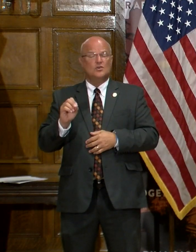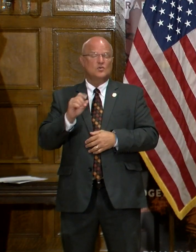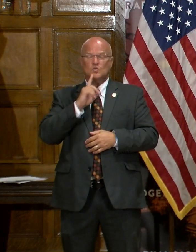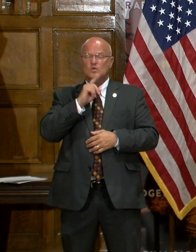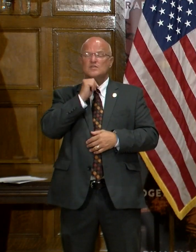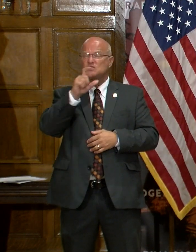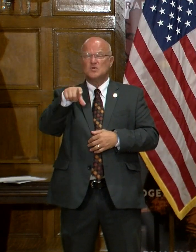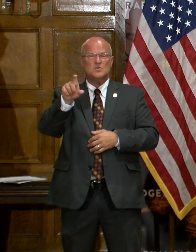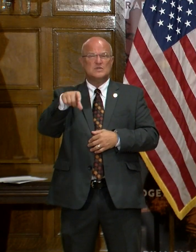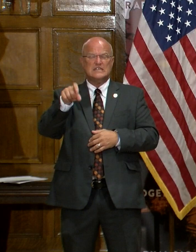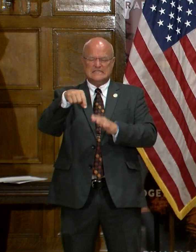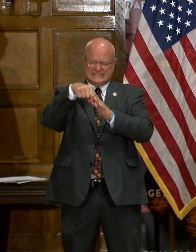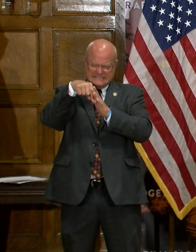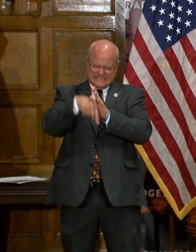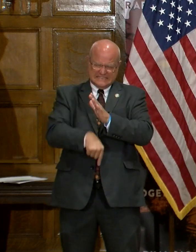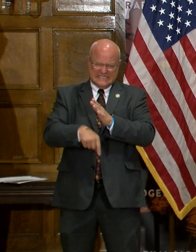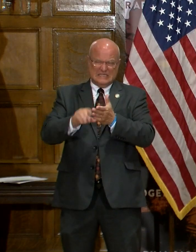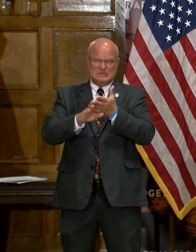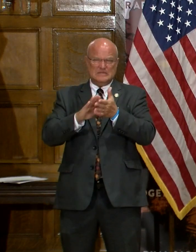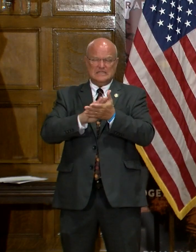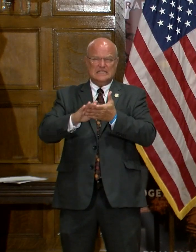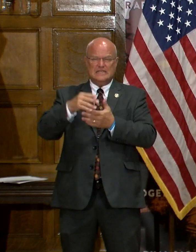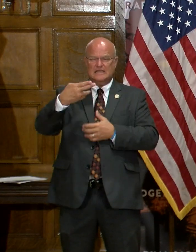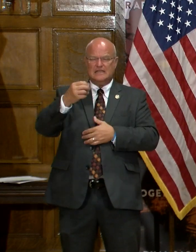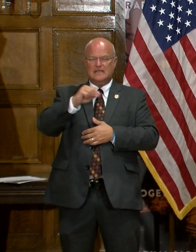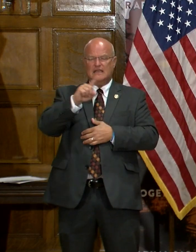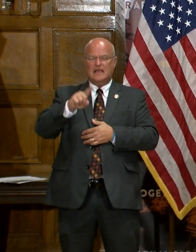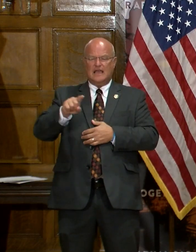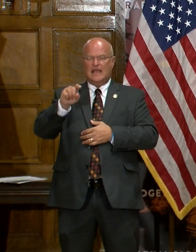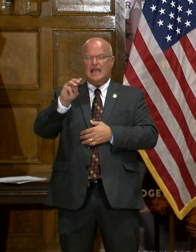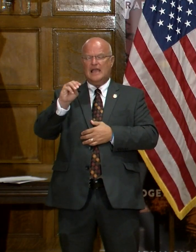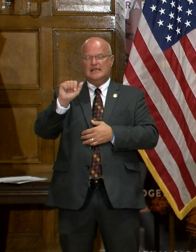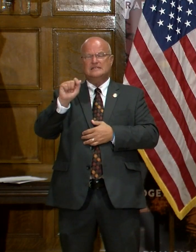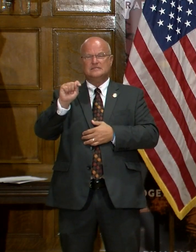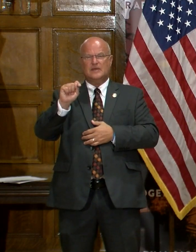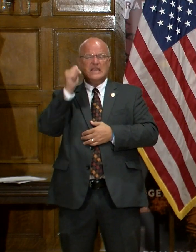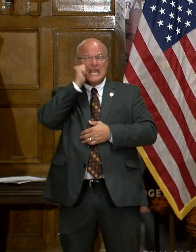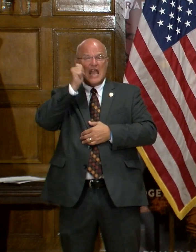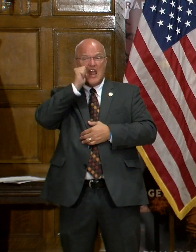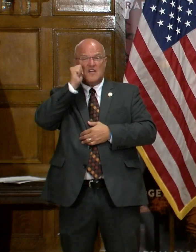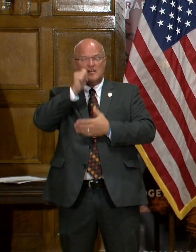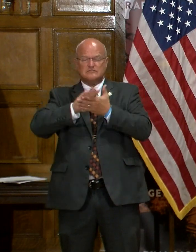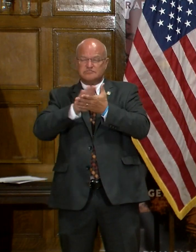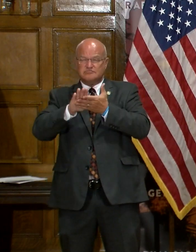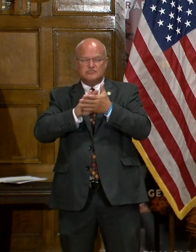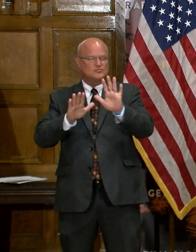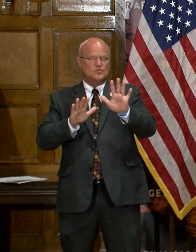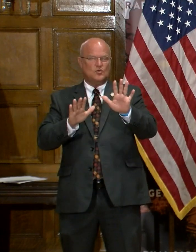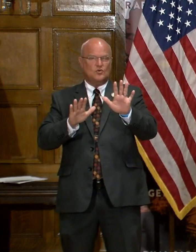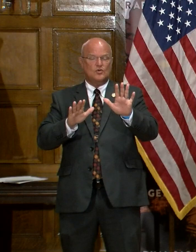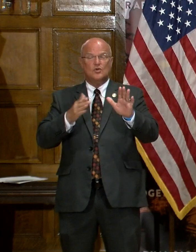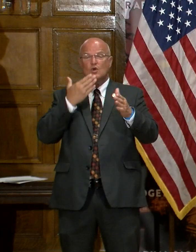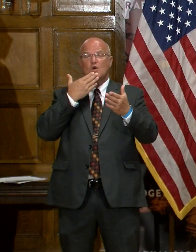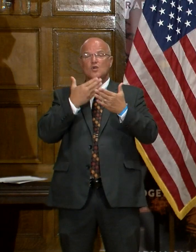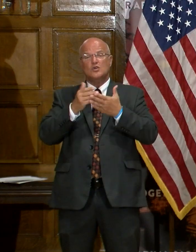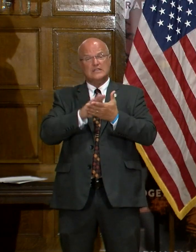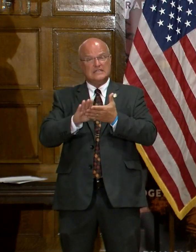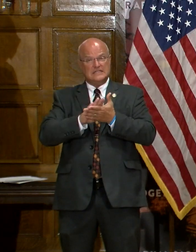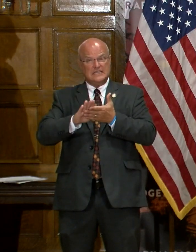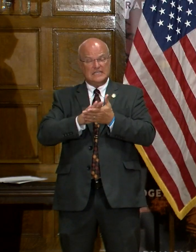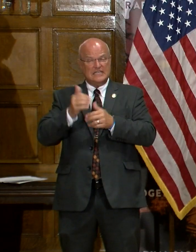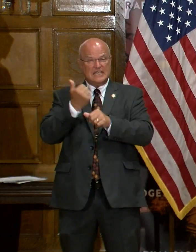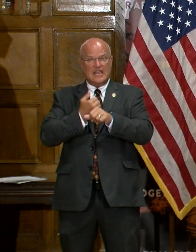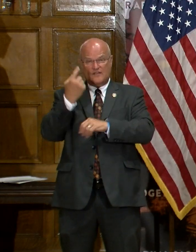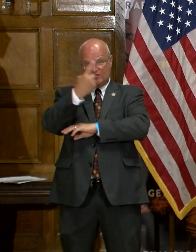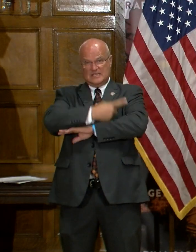don't really need a deep cleaning hazmat team to come in every day to go ahead and clean, as long as you have good sanitation on